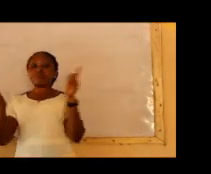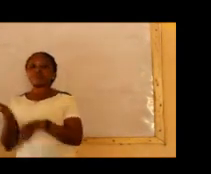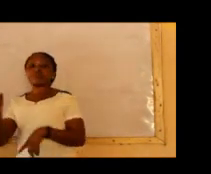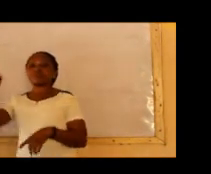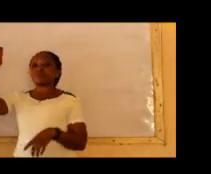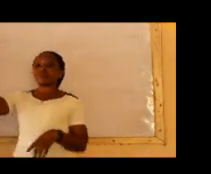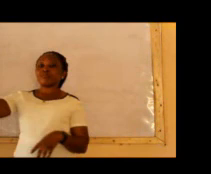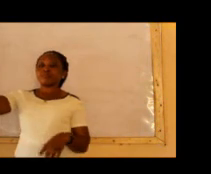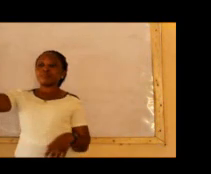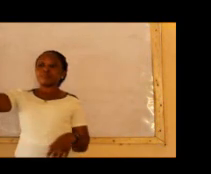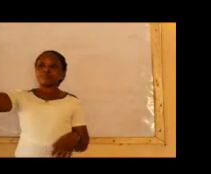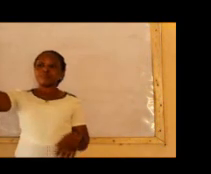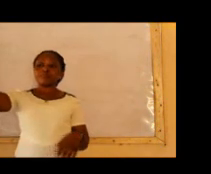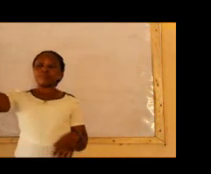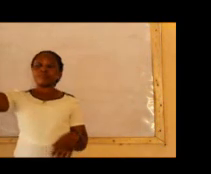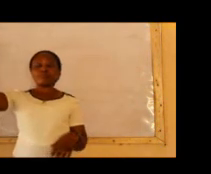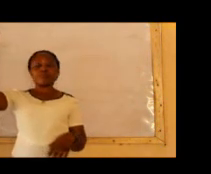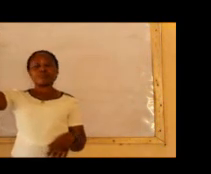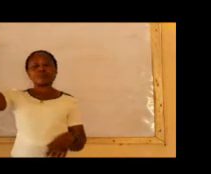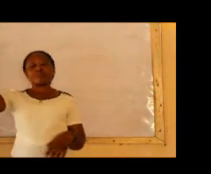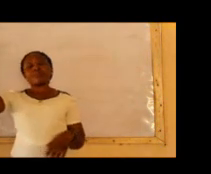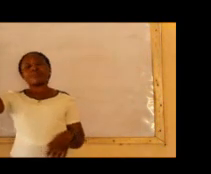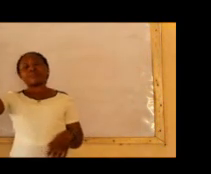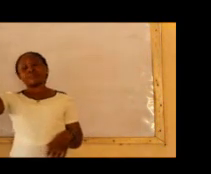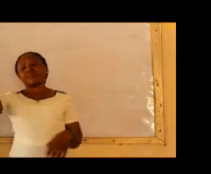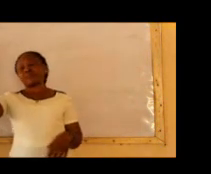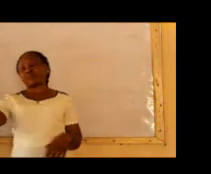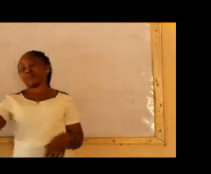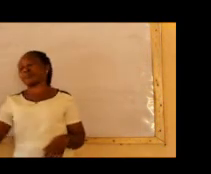argumentative essay.